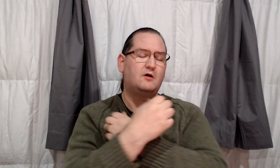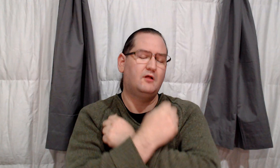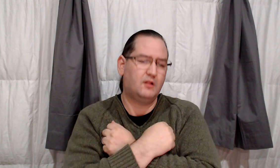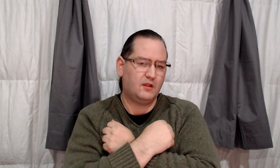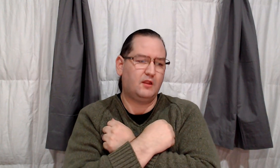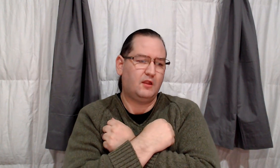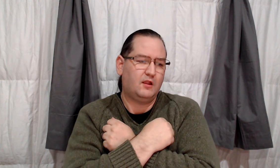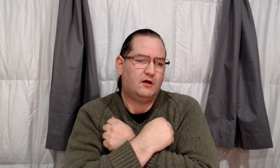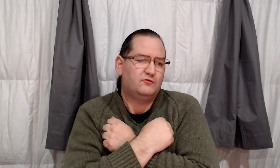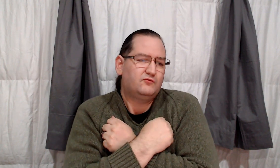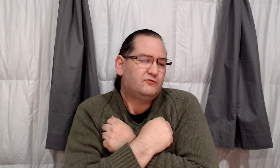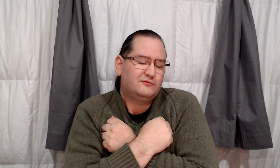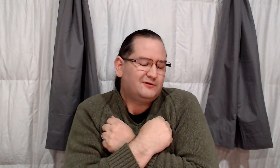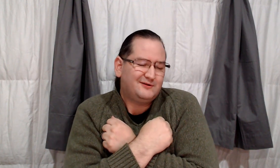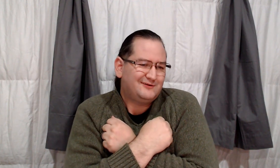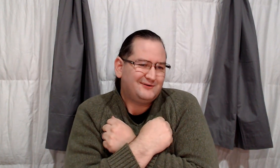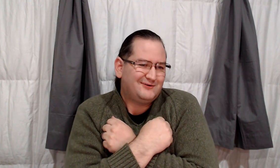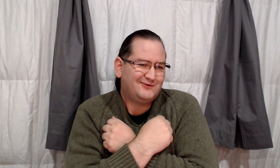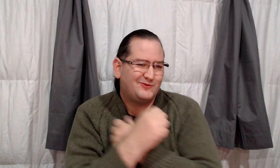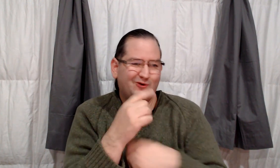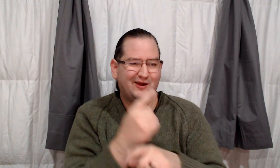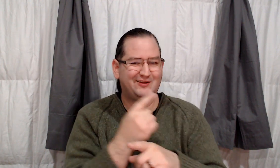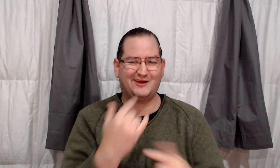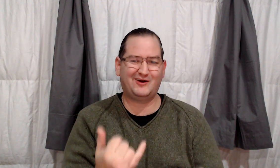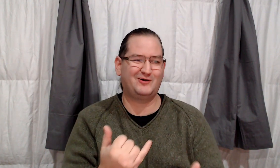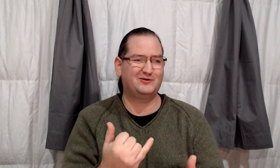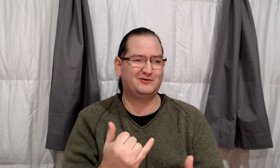Let that remind you of what you're doing right now and why you're doing it.